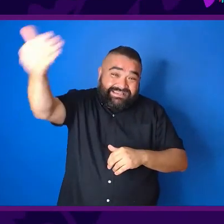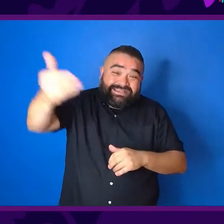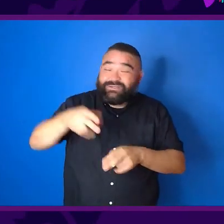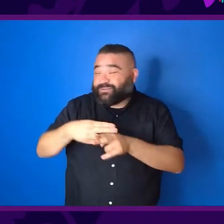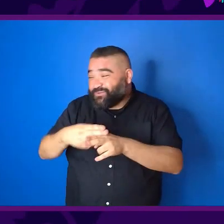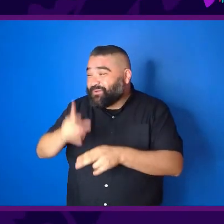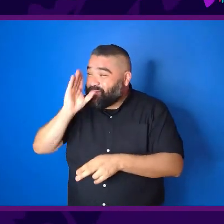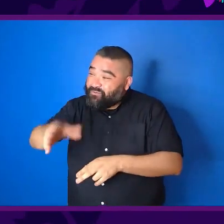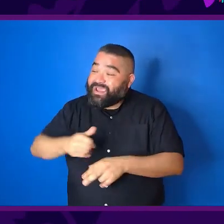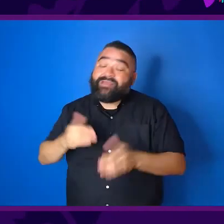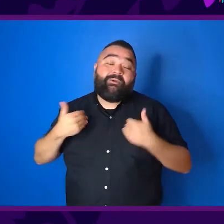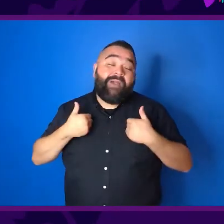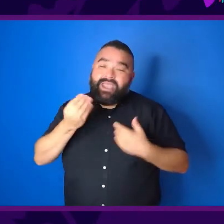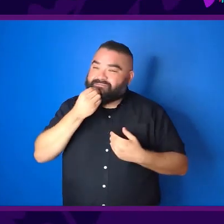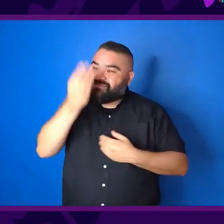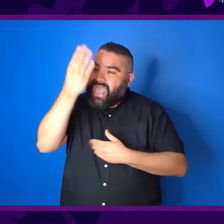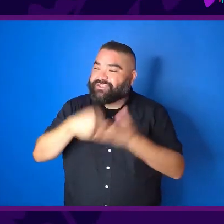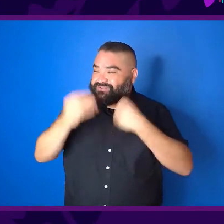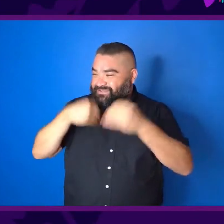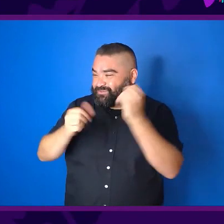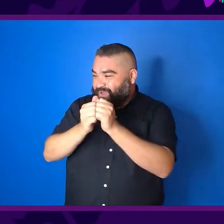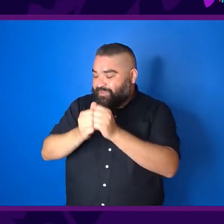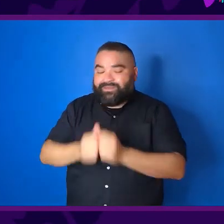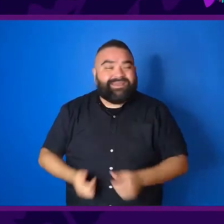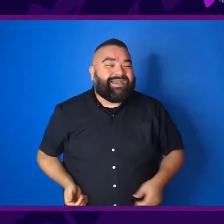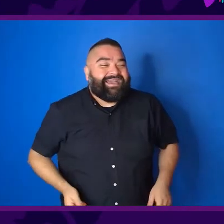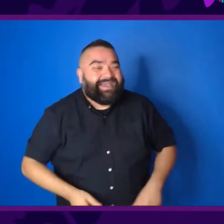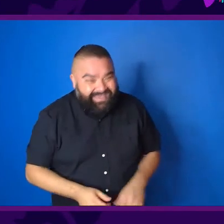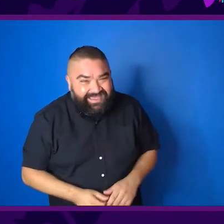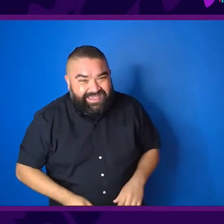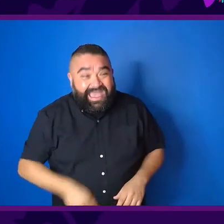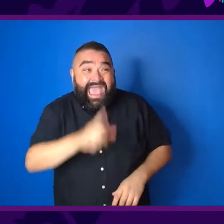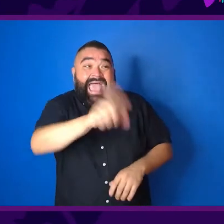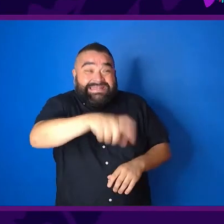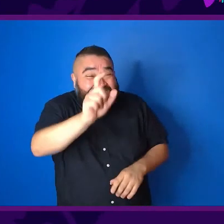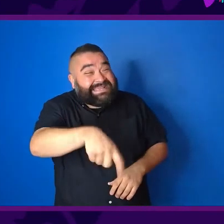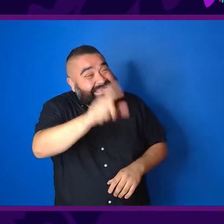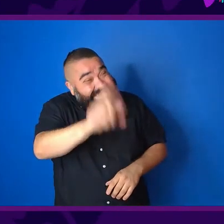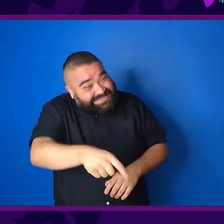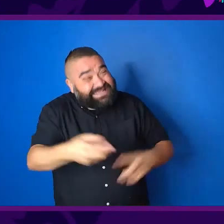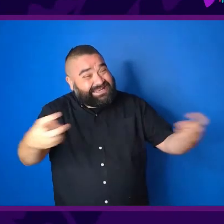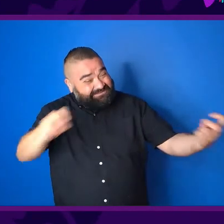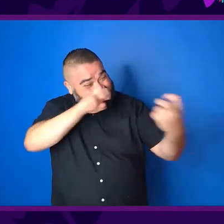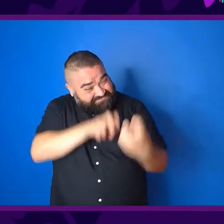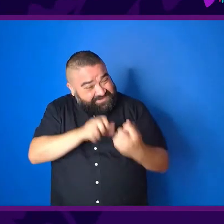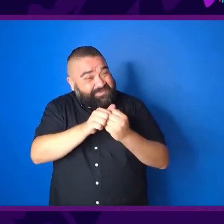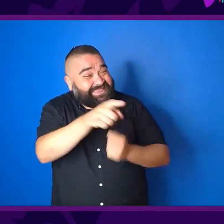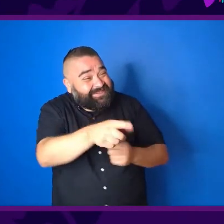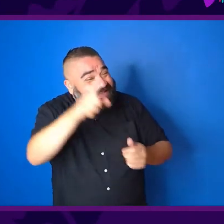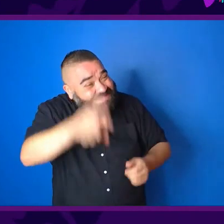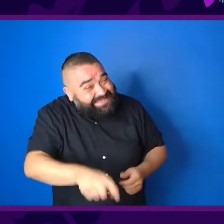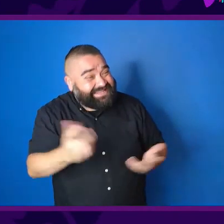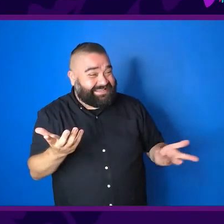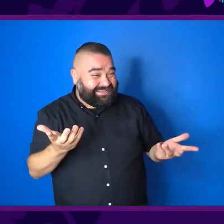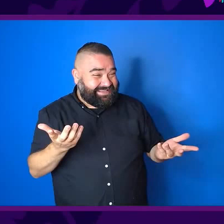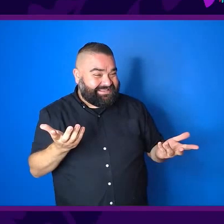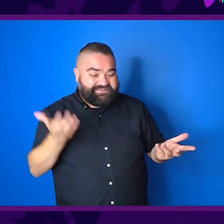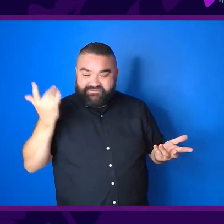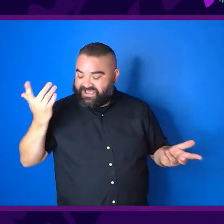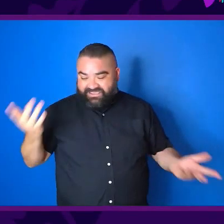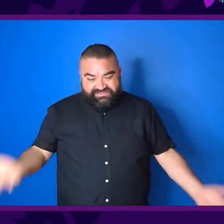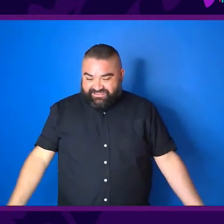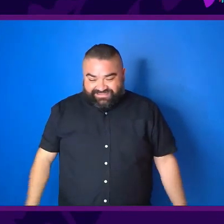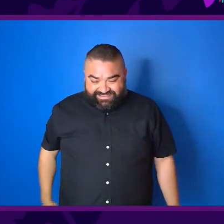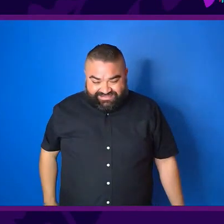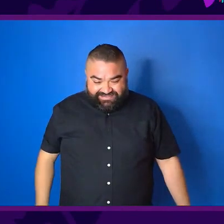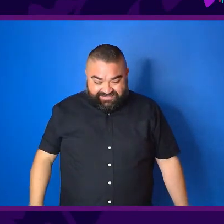lunch. I need to be with you. I need to be in your presence because it's just, I was really